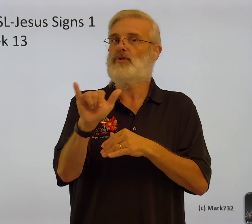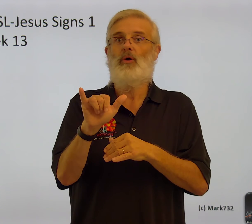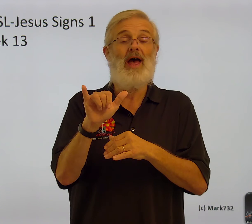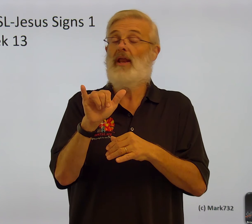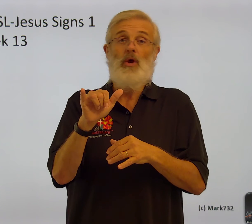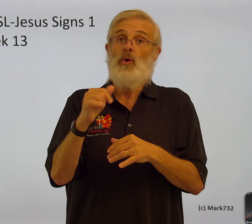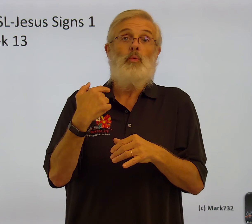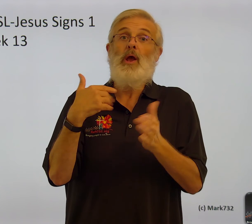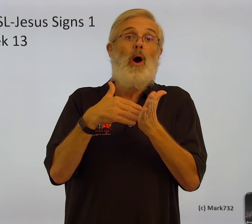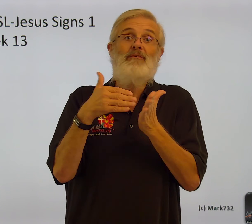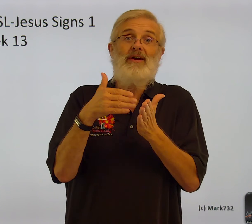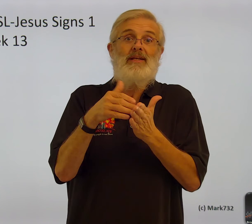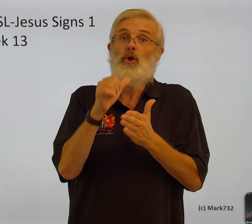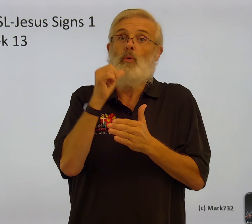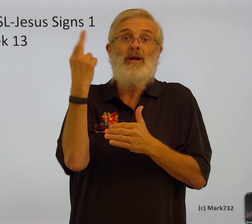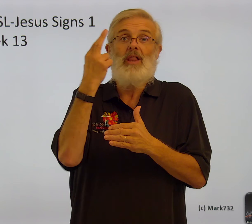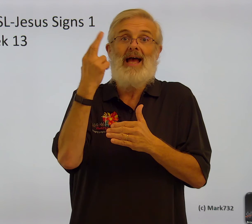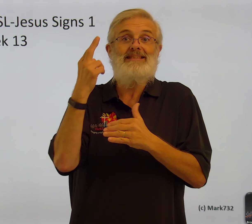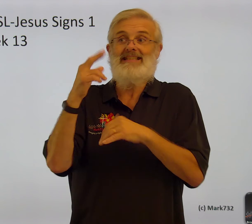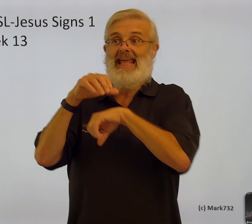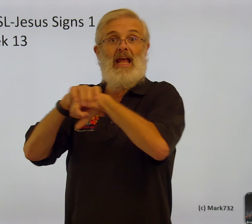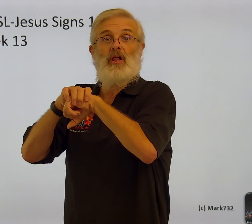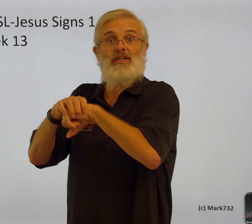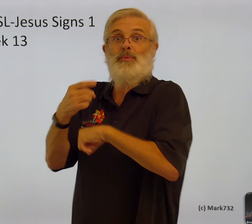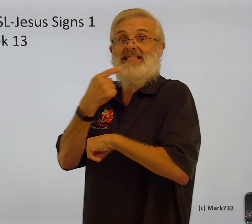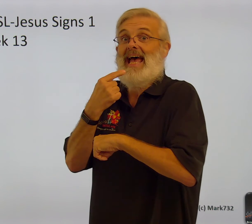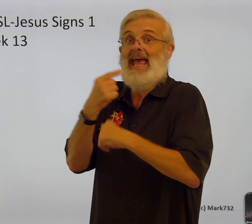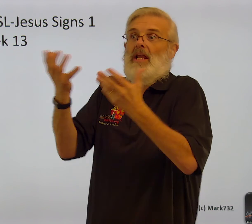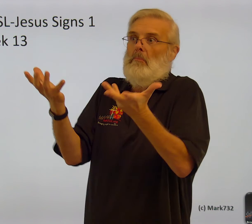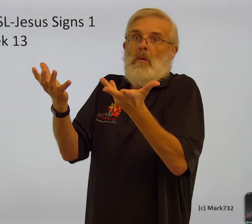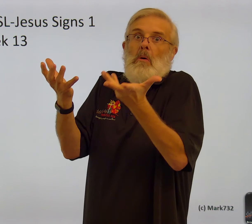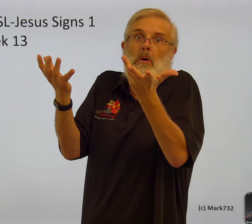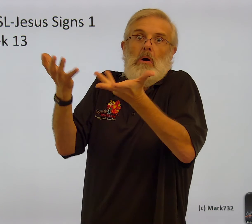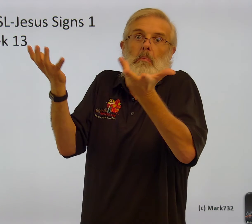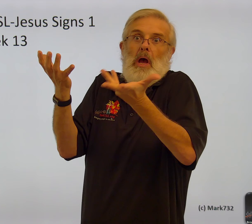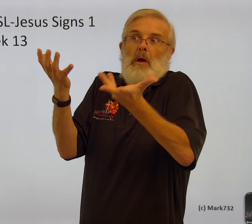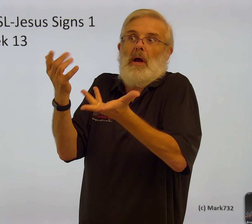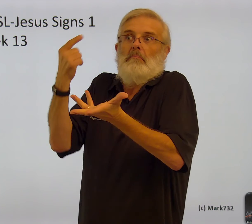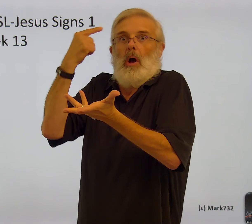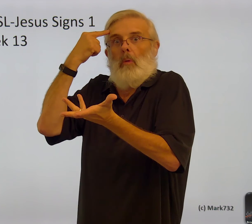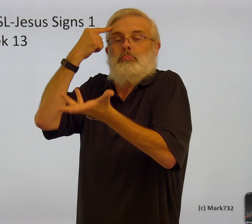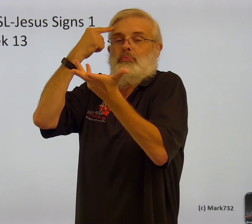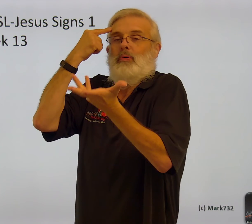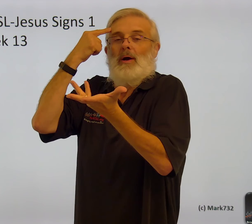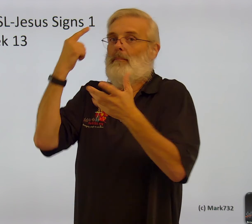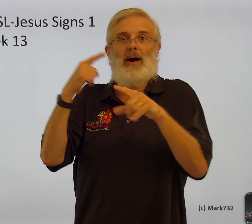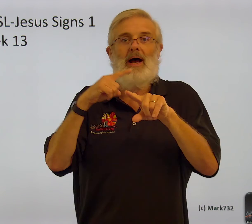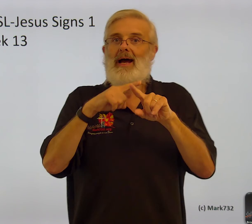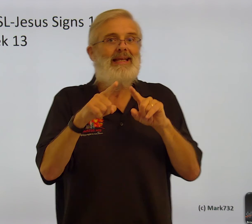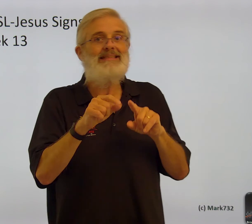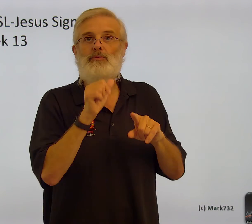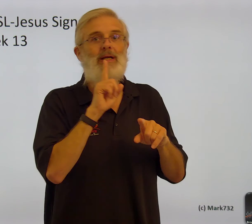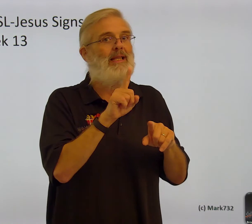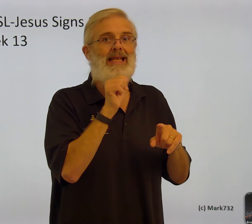that we often don't realize in english we say it but it's really not